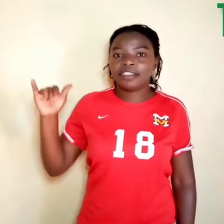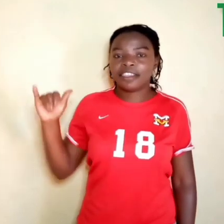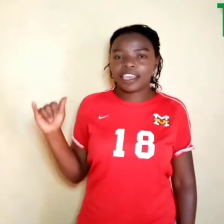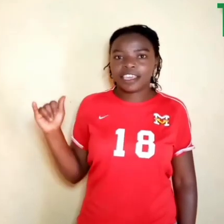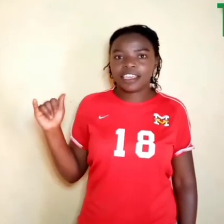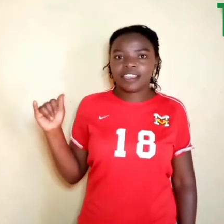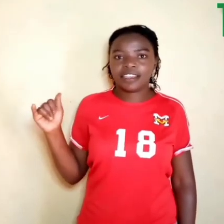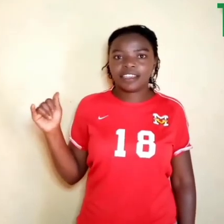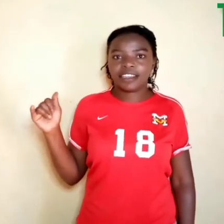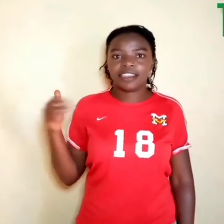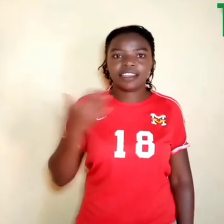They.